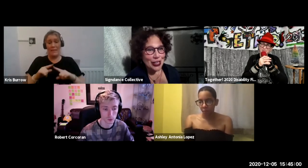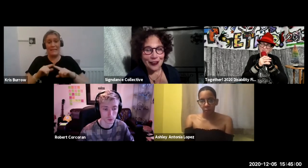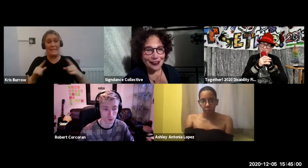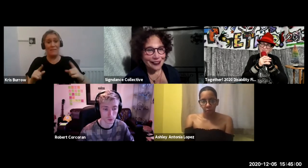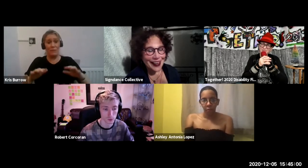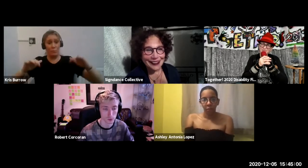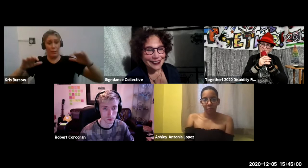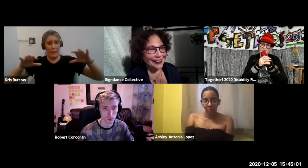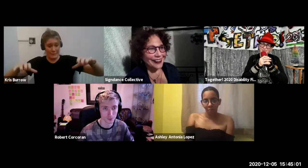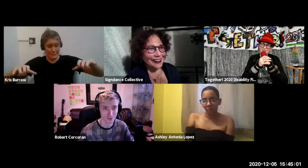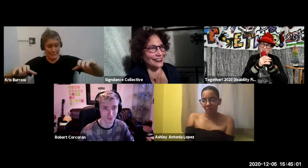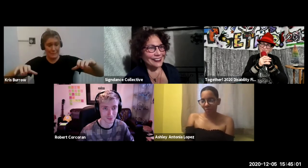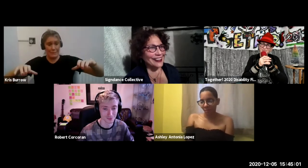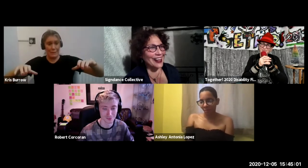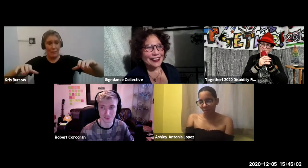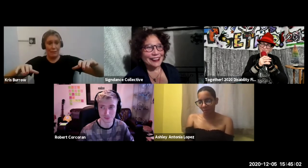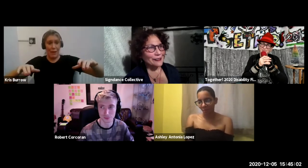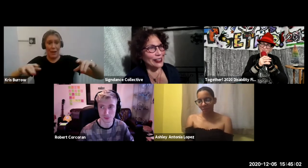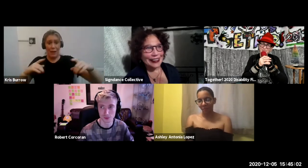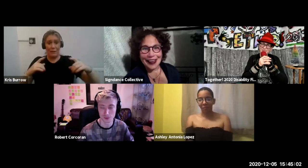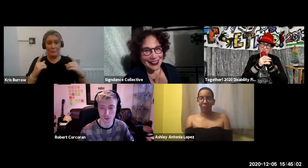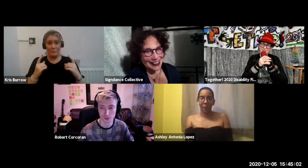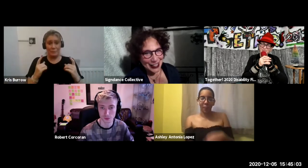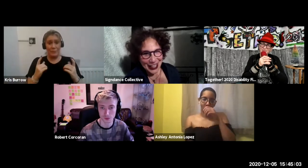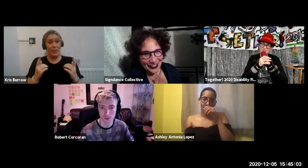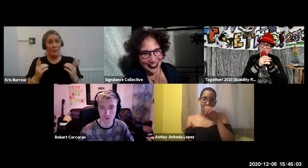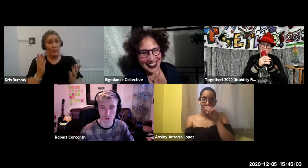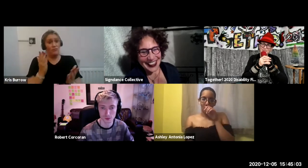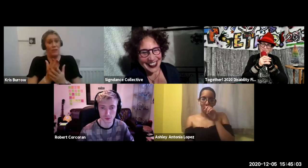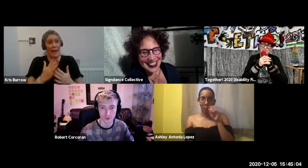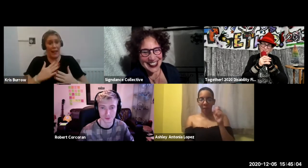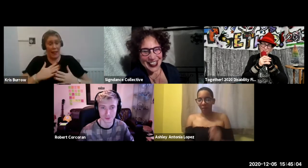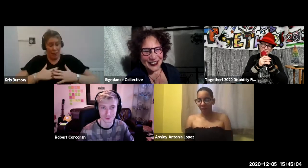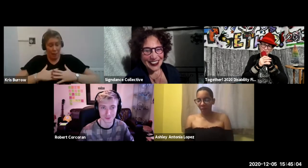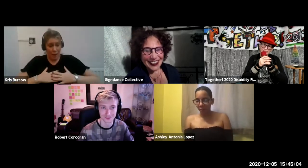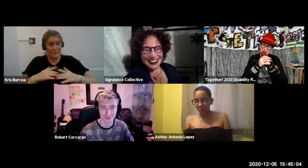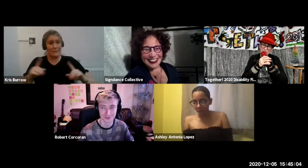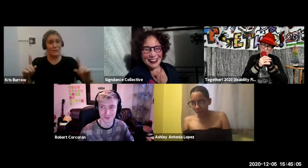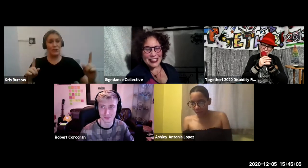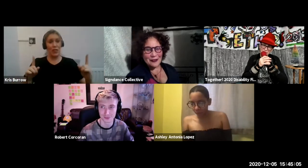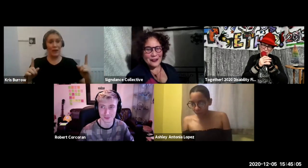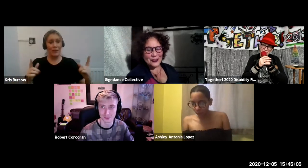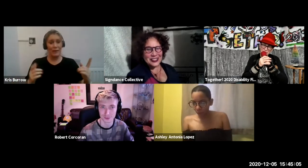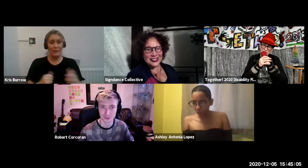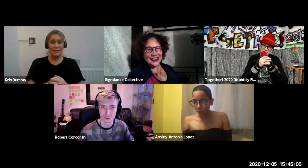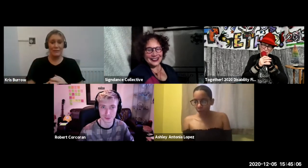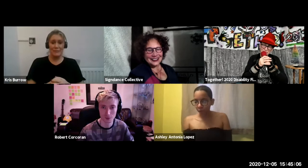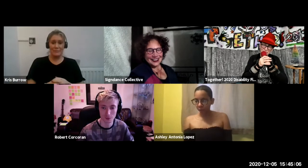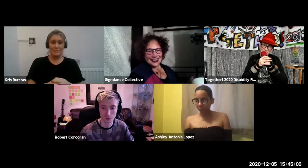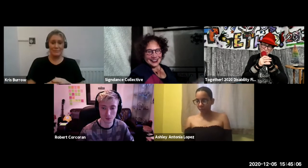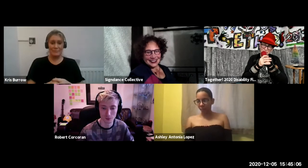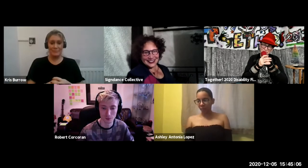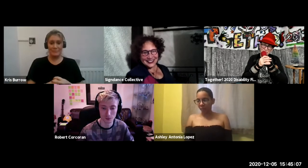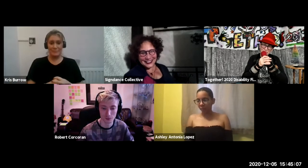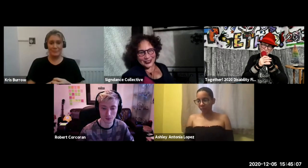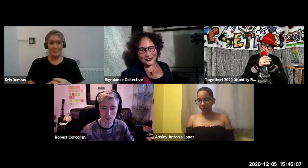each other. They really liked each other. So it was love at first sight.